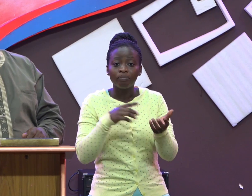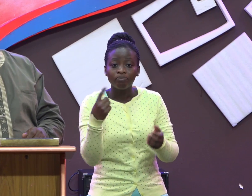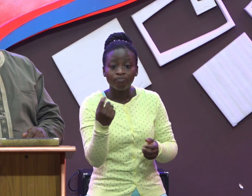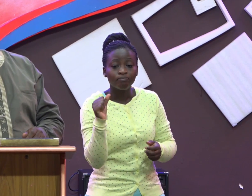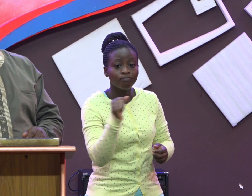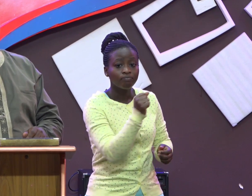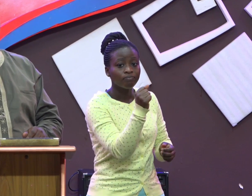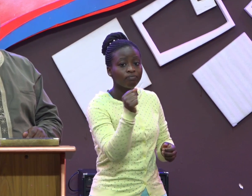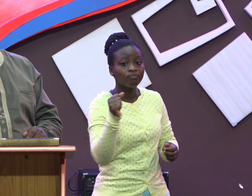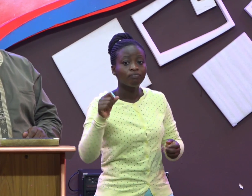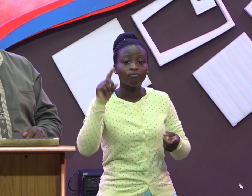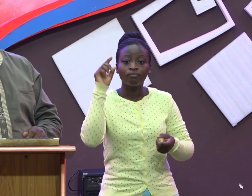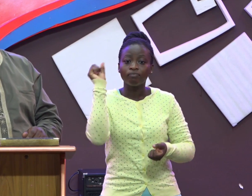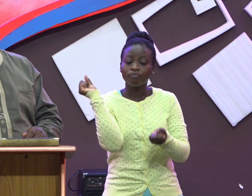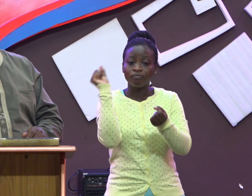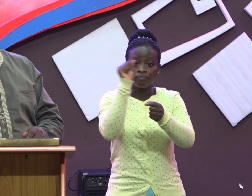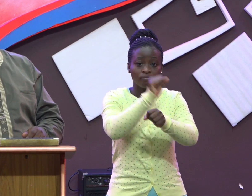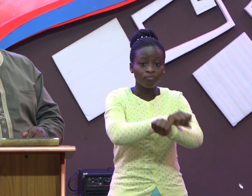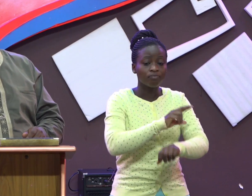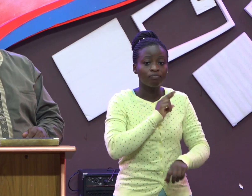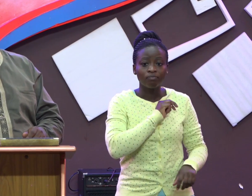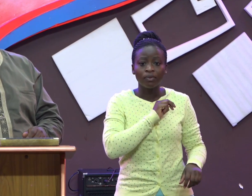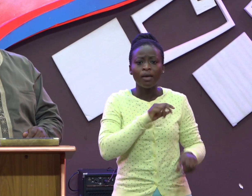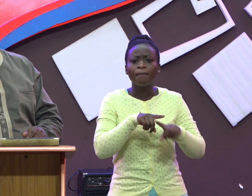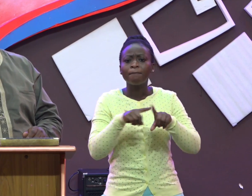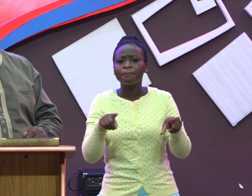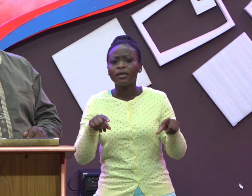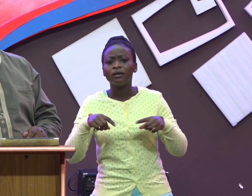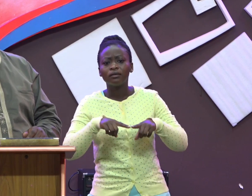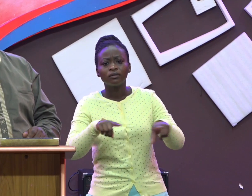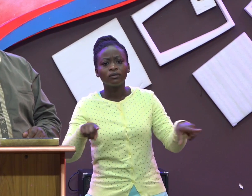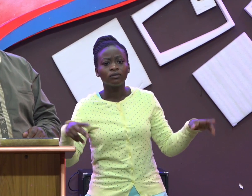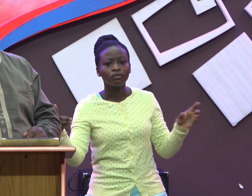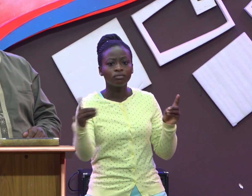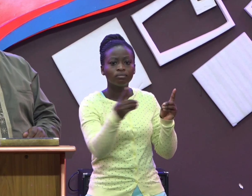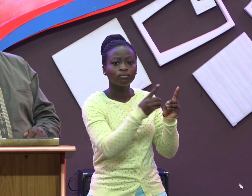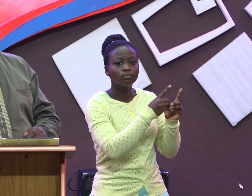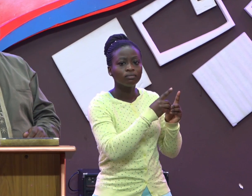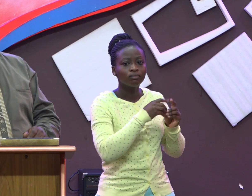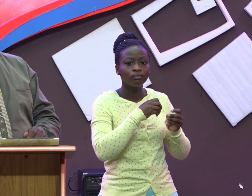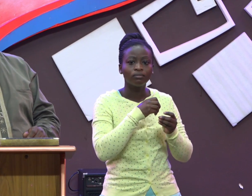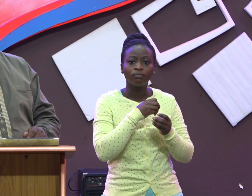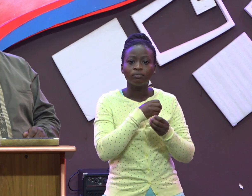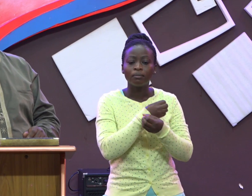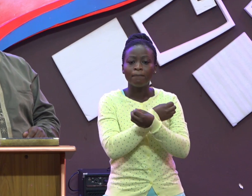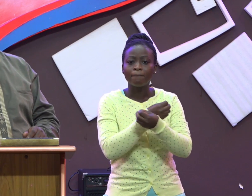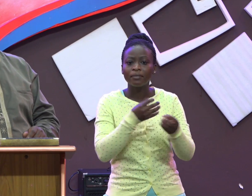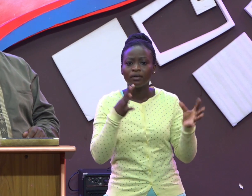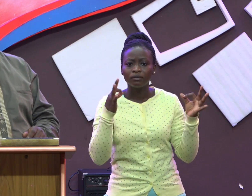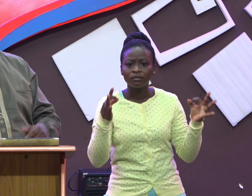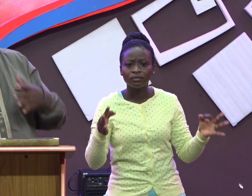the power of sin. But we find a lot of hindrances in our walk with